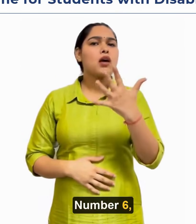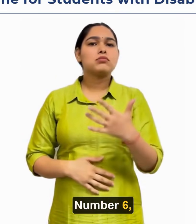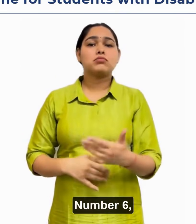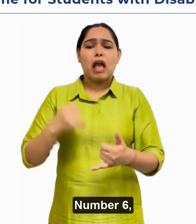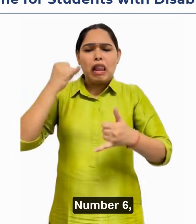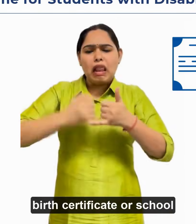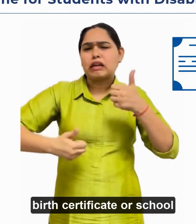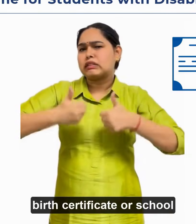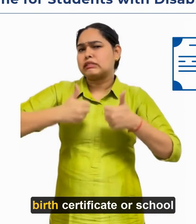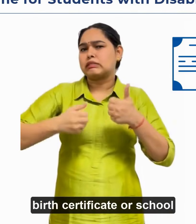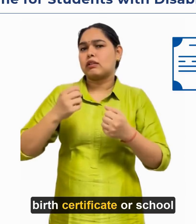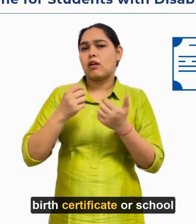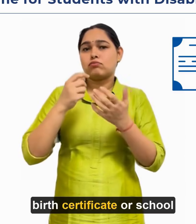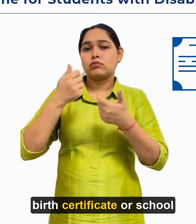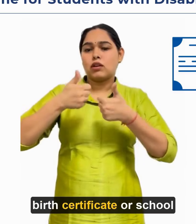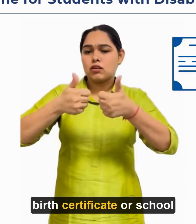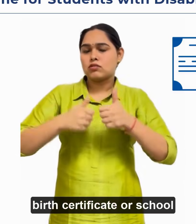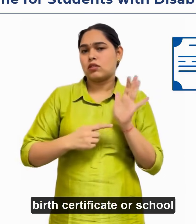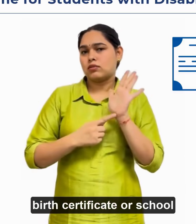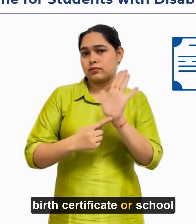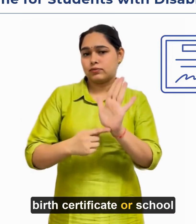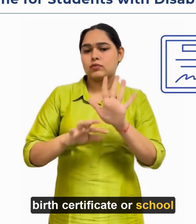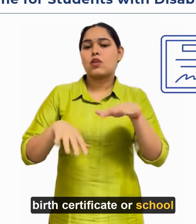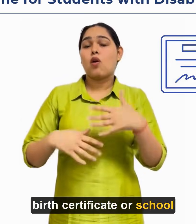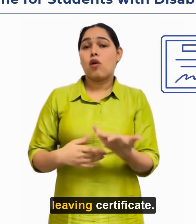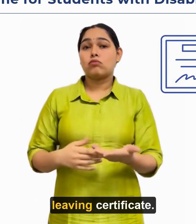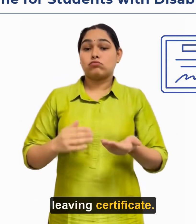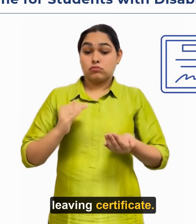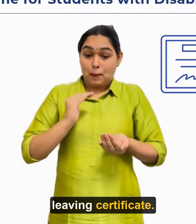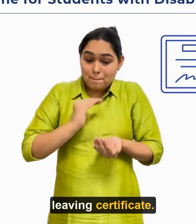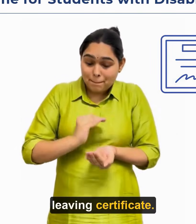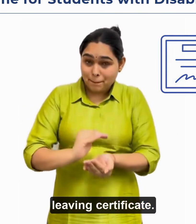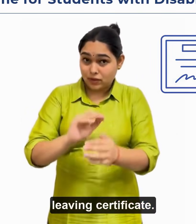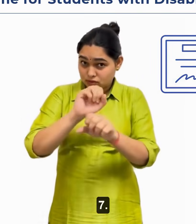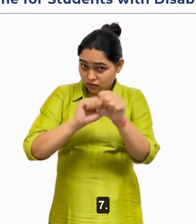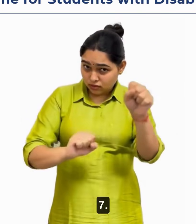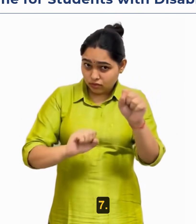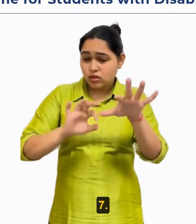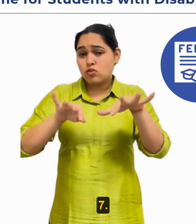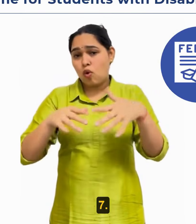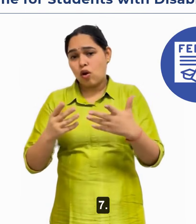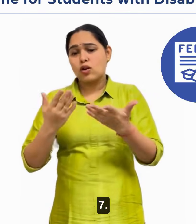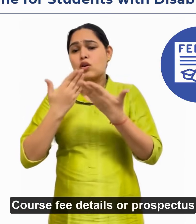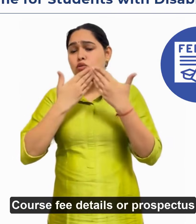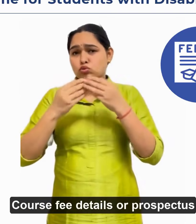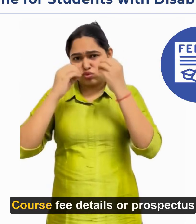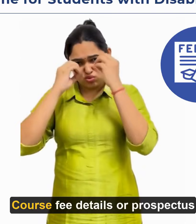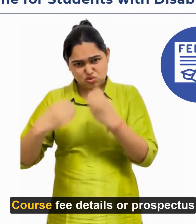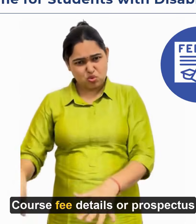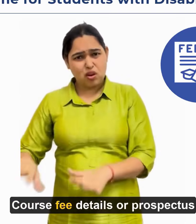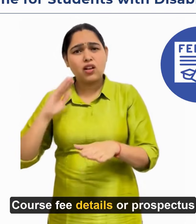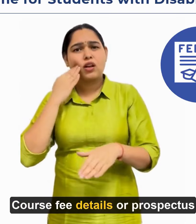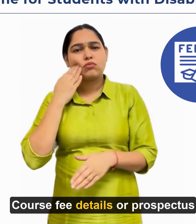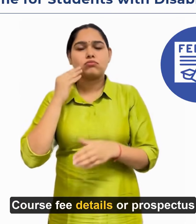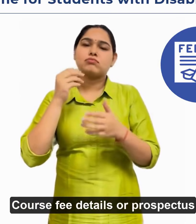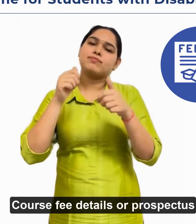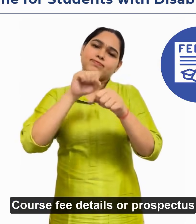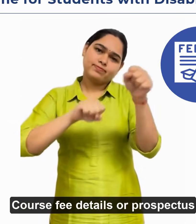6, birth certificate or school leaving certificate. Number 7, course fee details